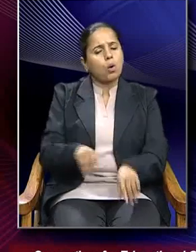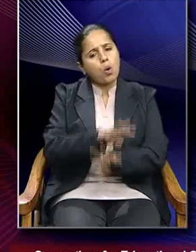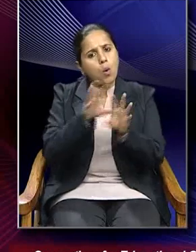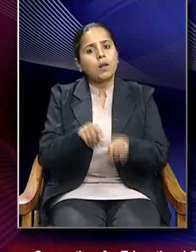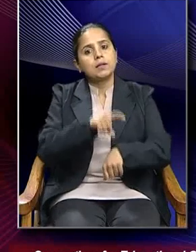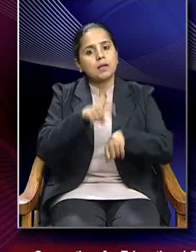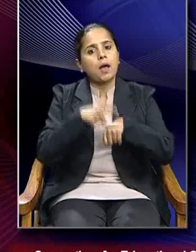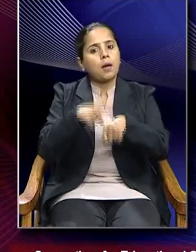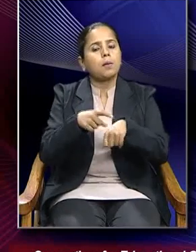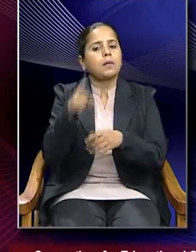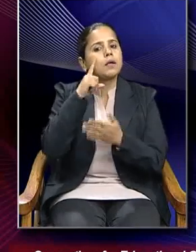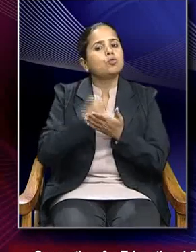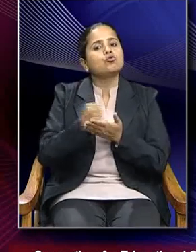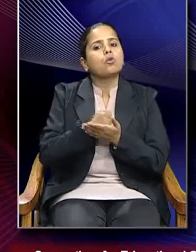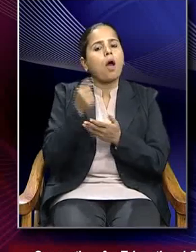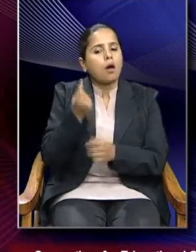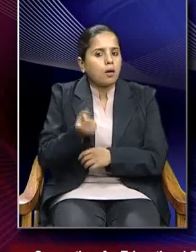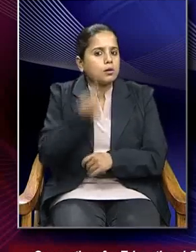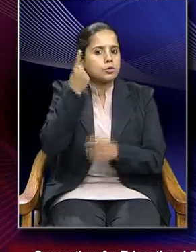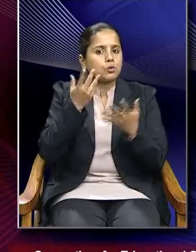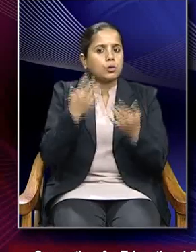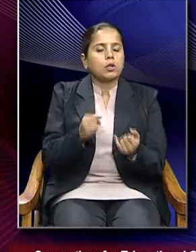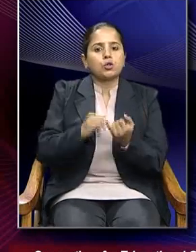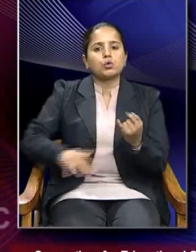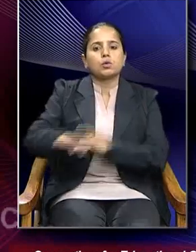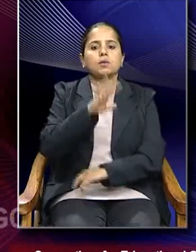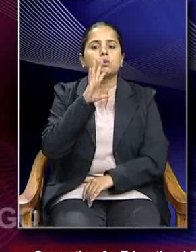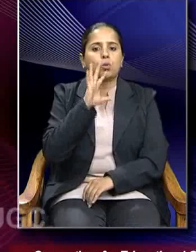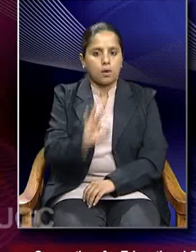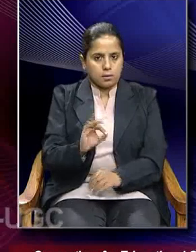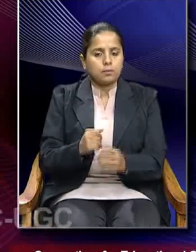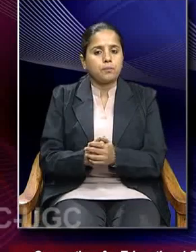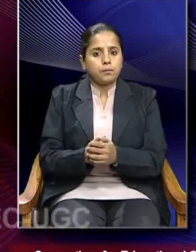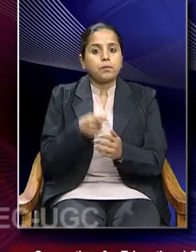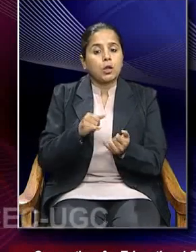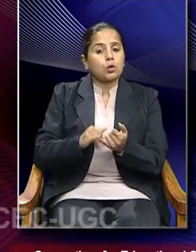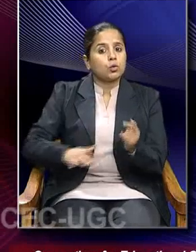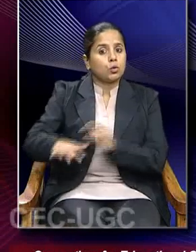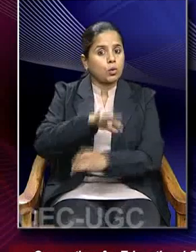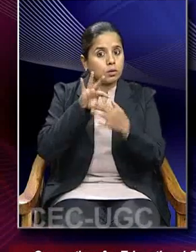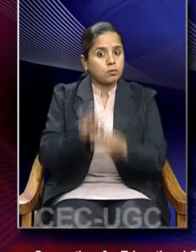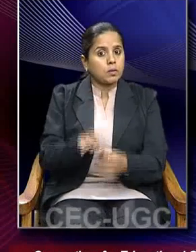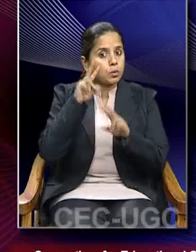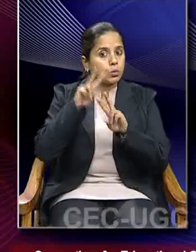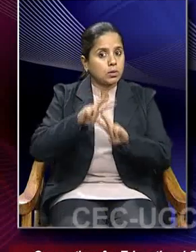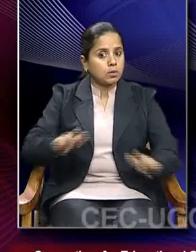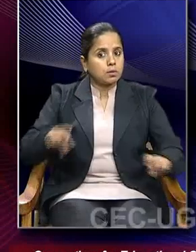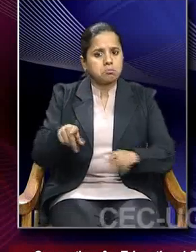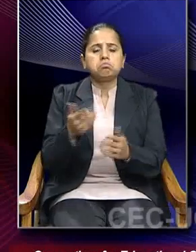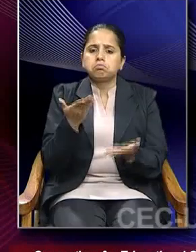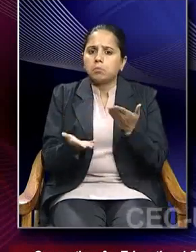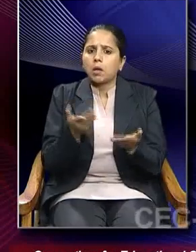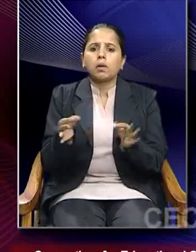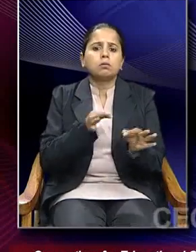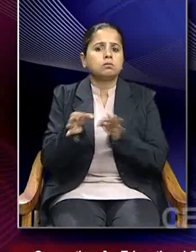time trying to understand social reality. So, sociological research can be